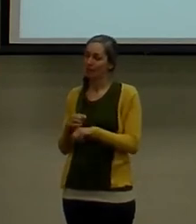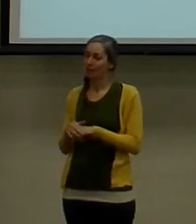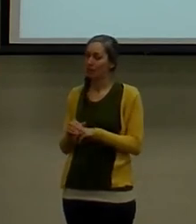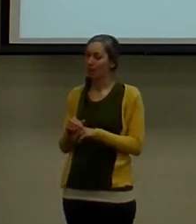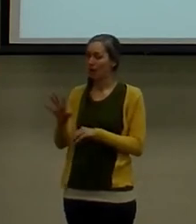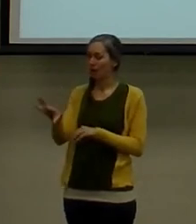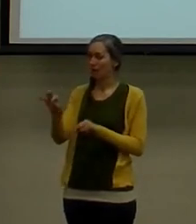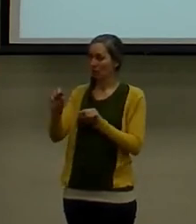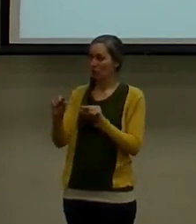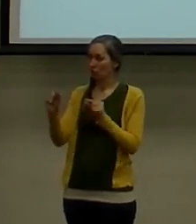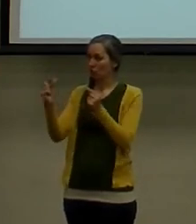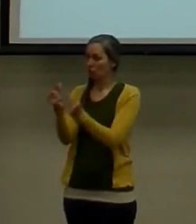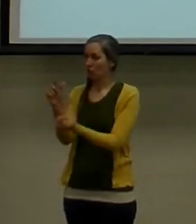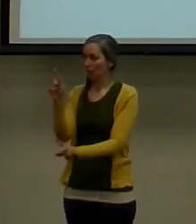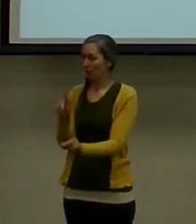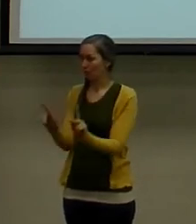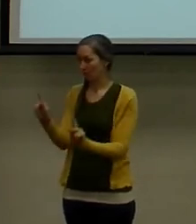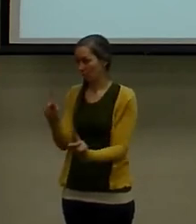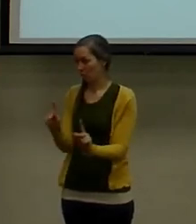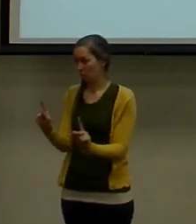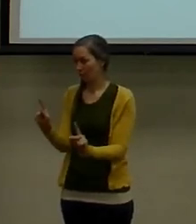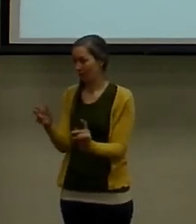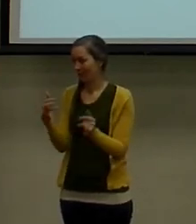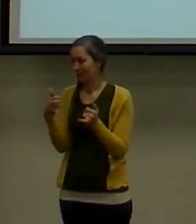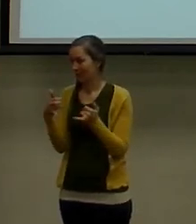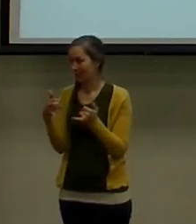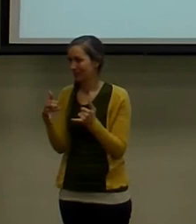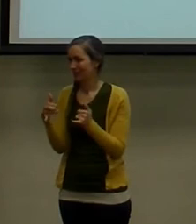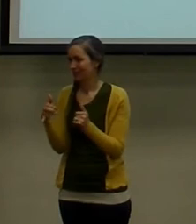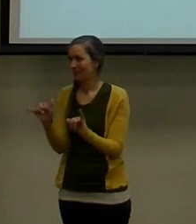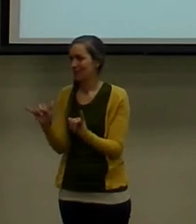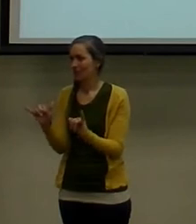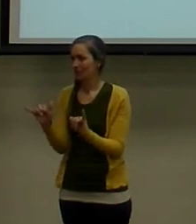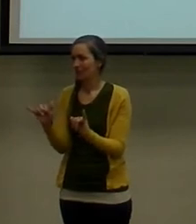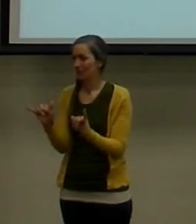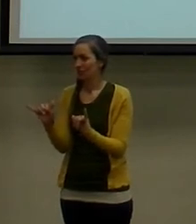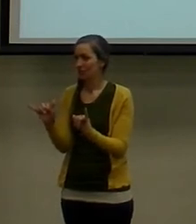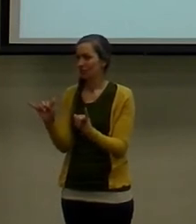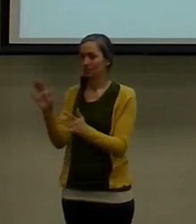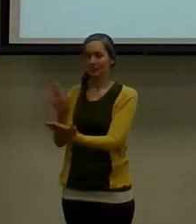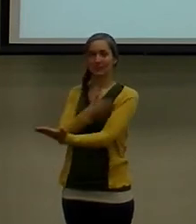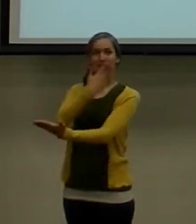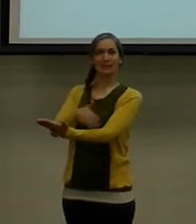of Khmu people still singing without instrumental music